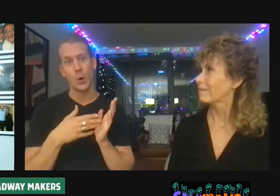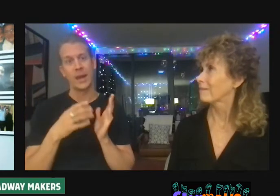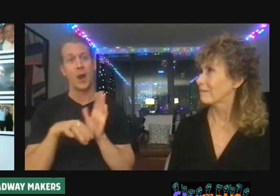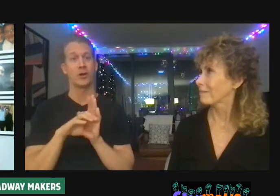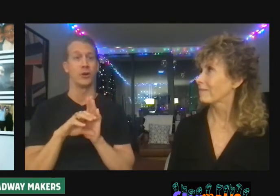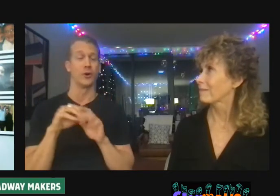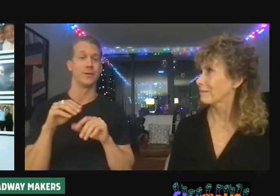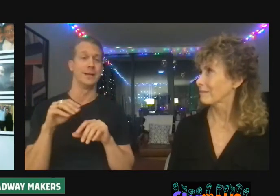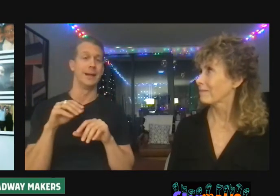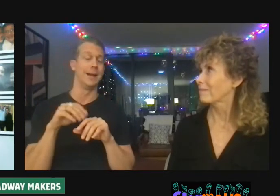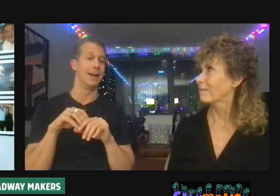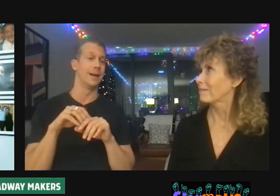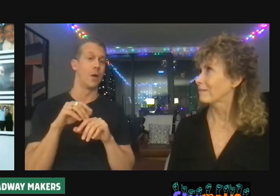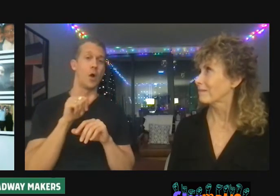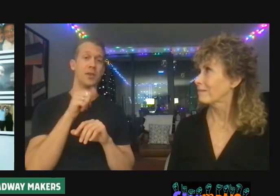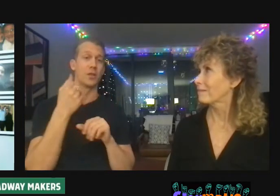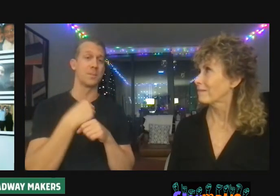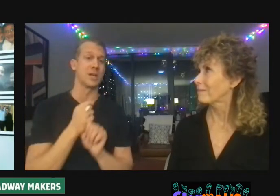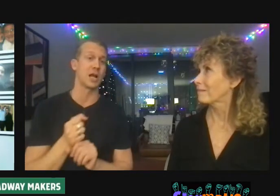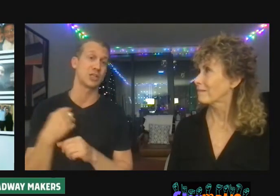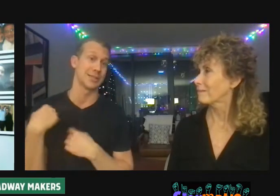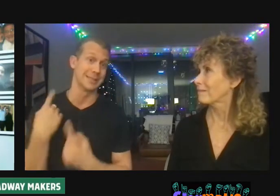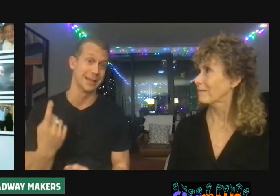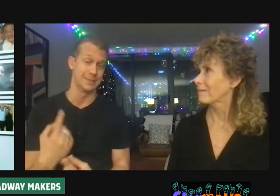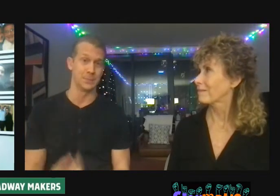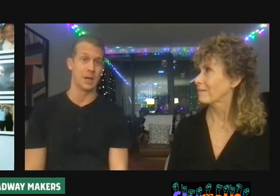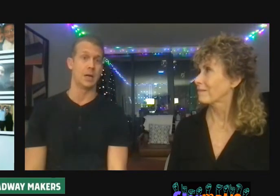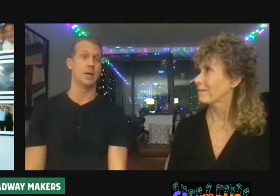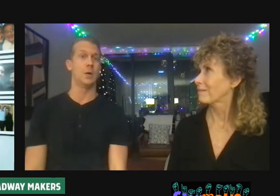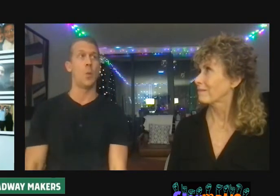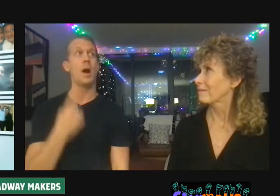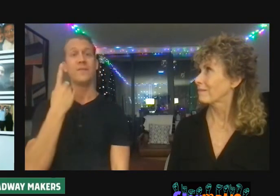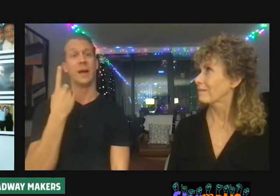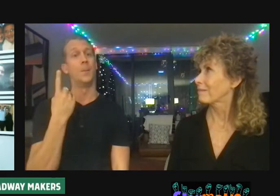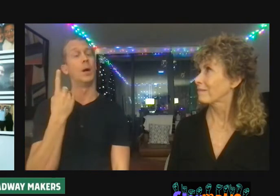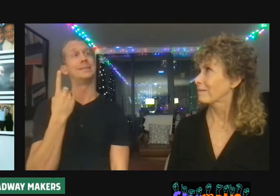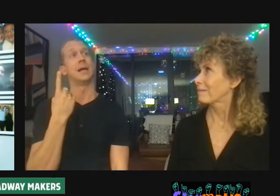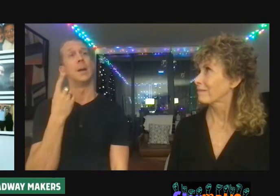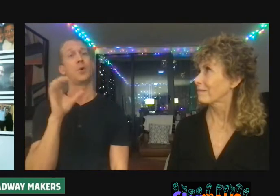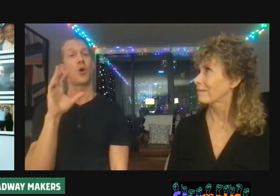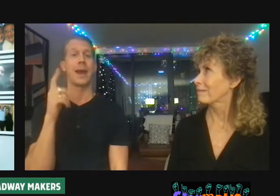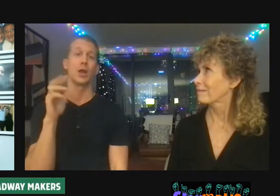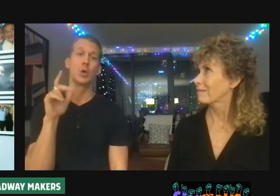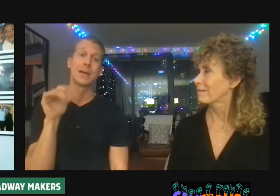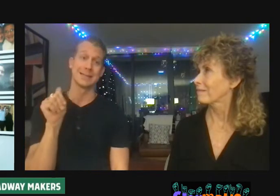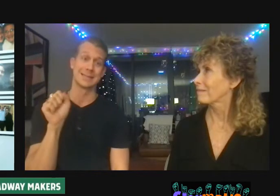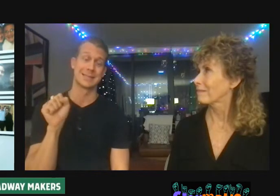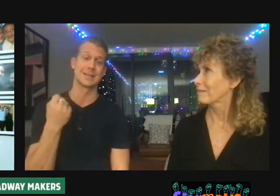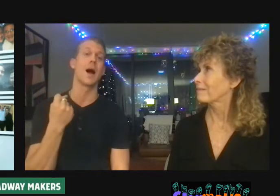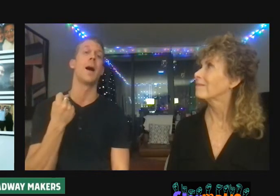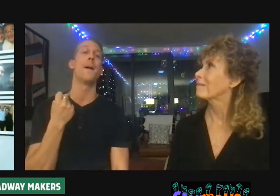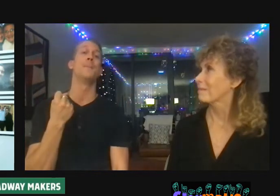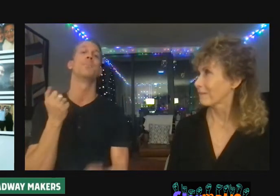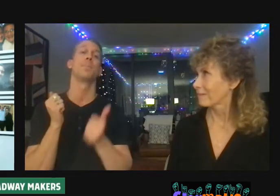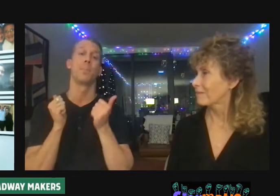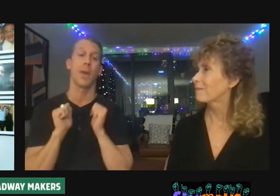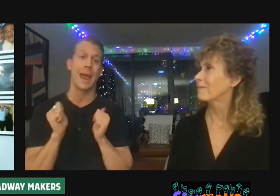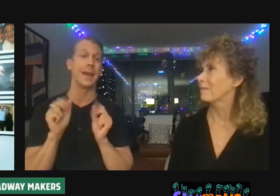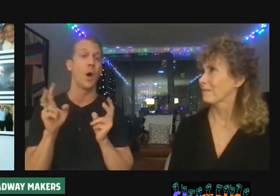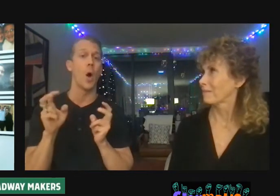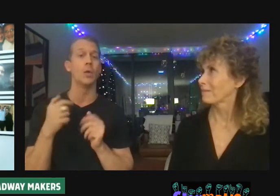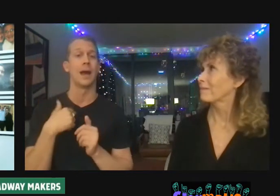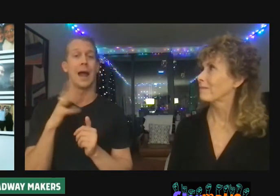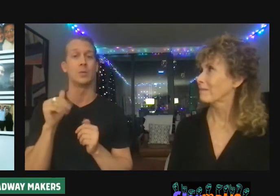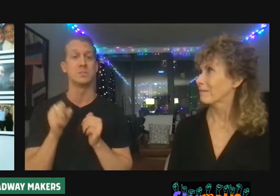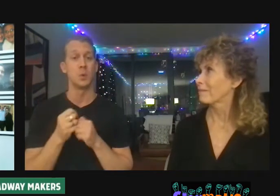parts or character in all the other productions. One of them was Chris Lucas'